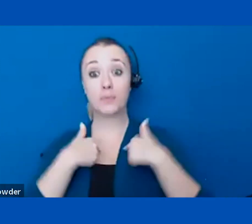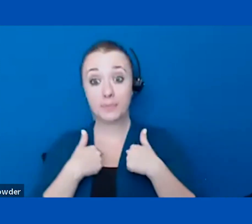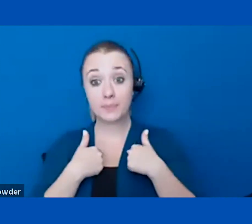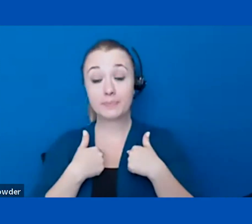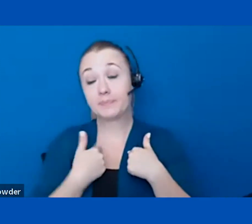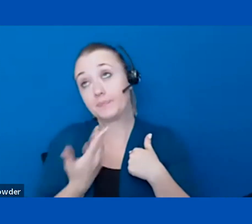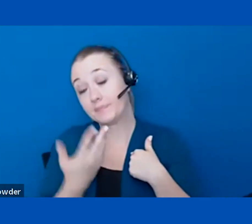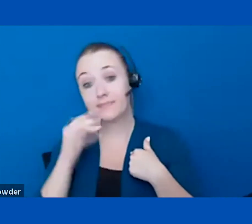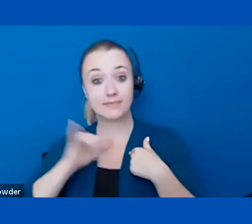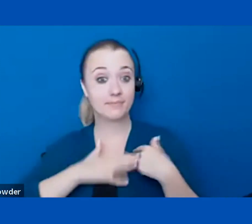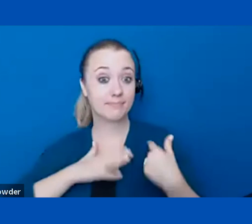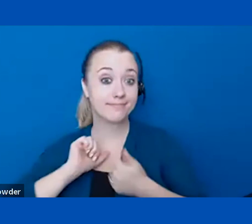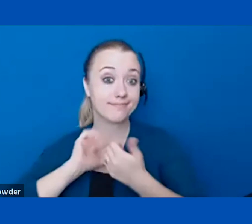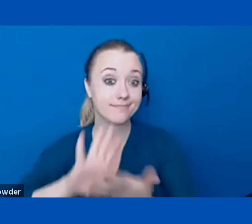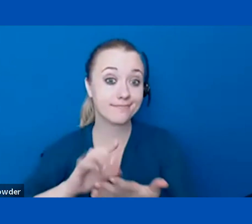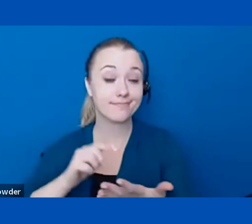that's the way I like to doing it,